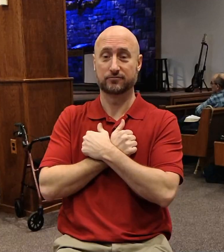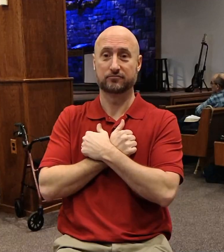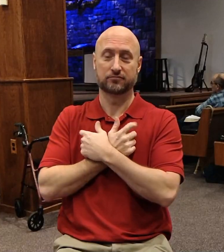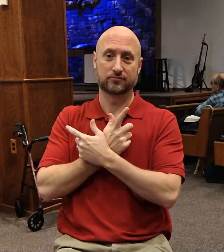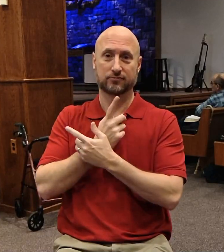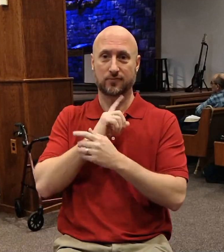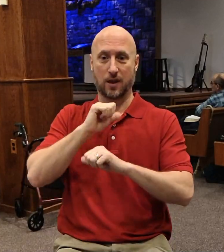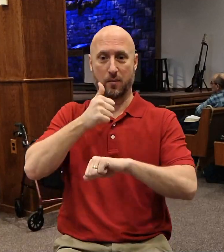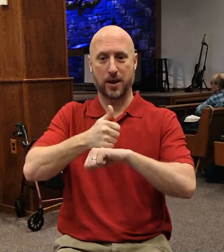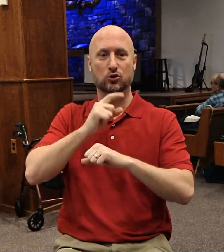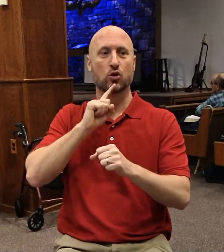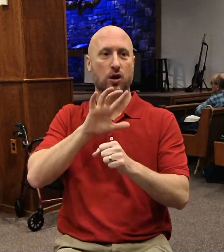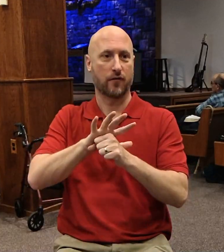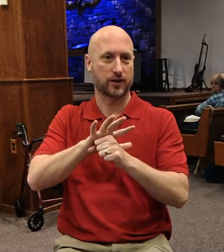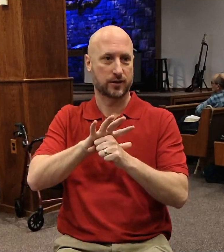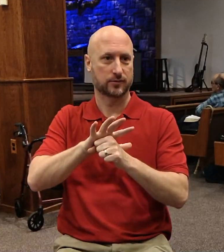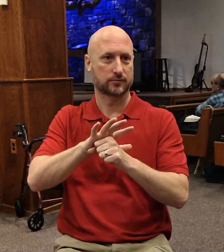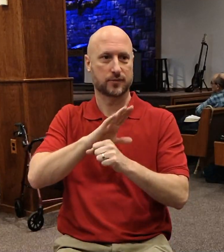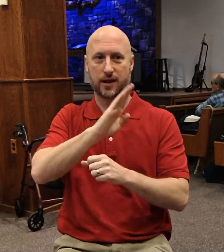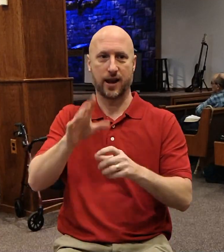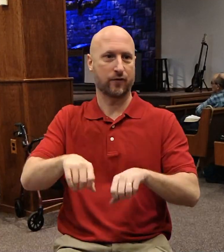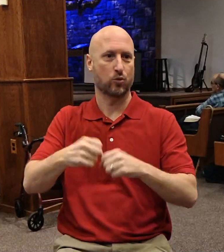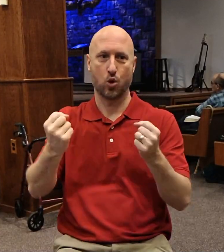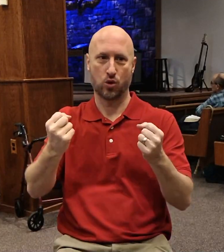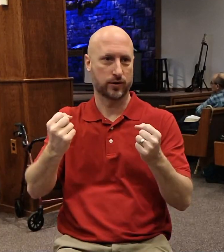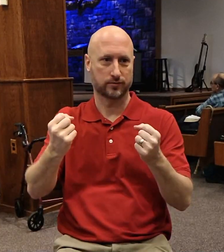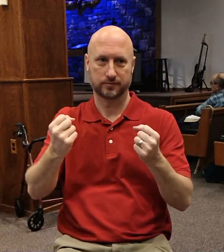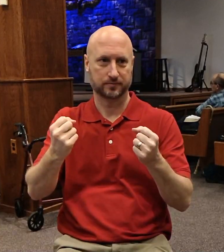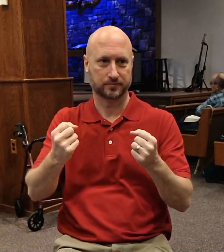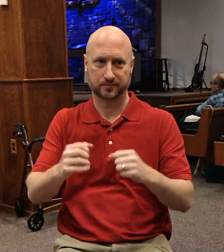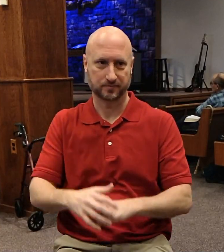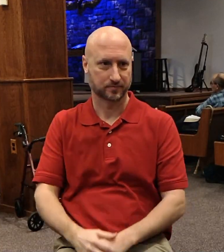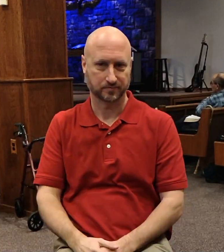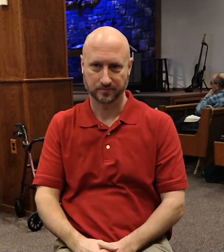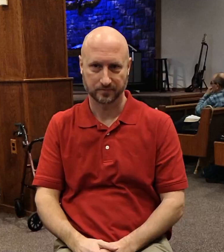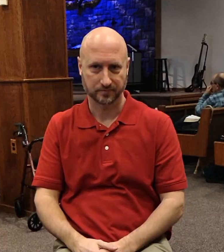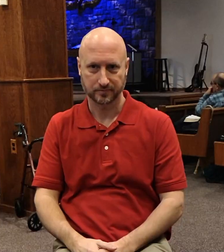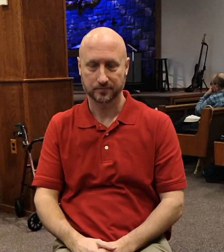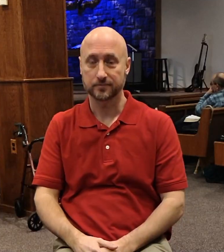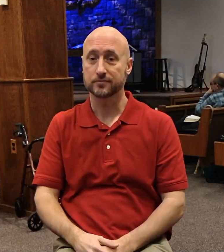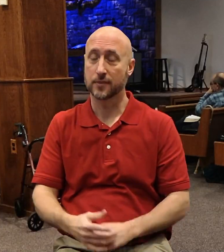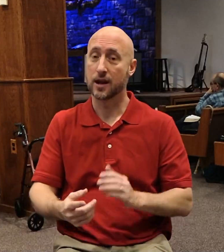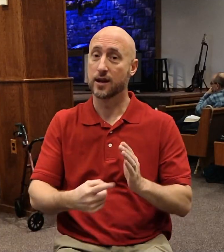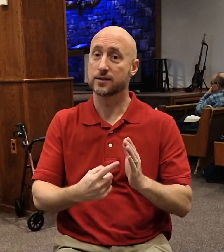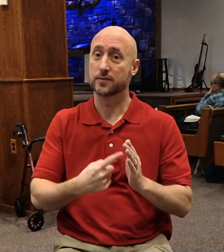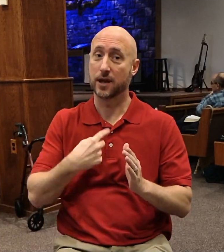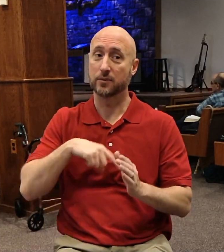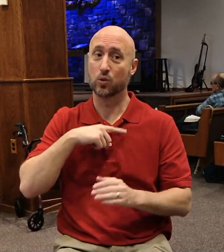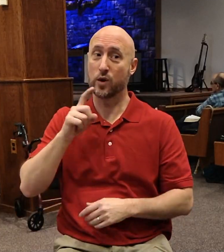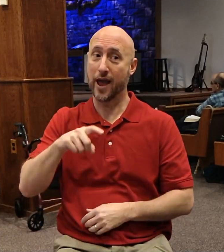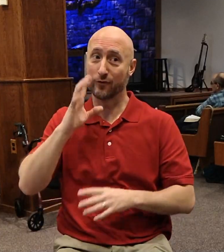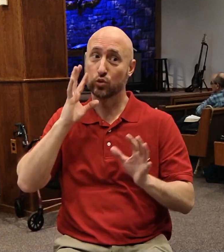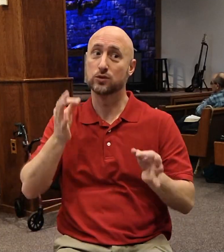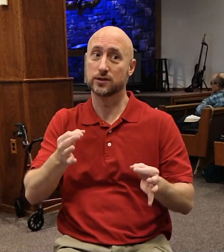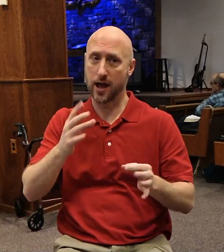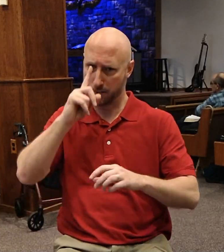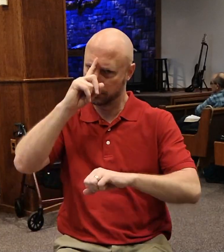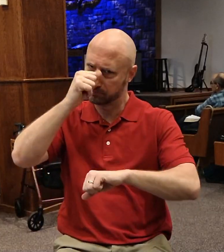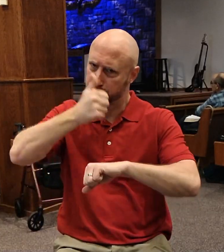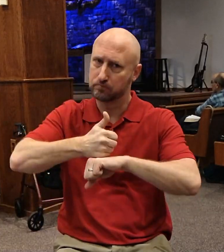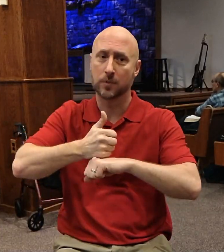He's made a covenant. And we have to make up our minds sometimes to love one another and this ain't going to change.